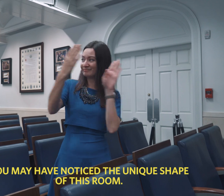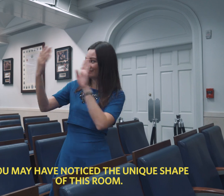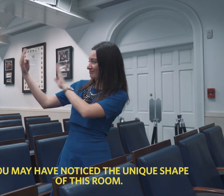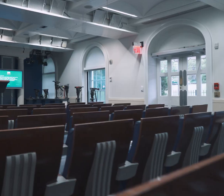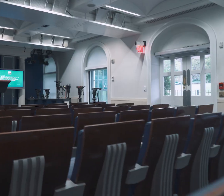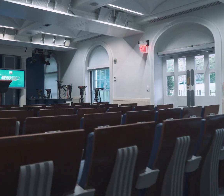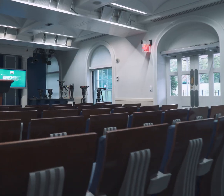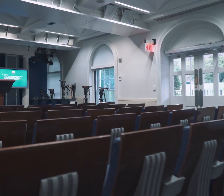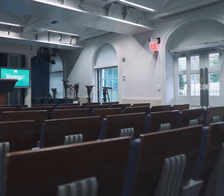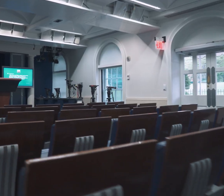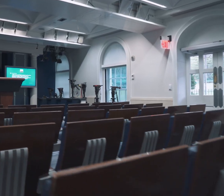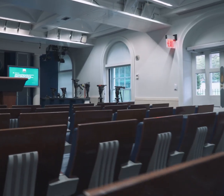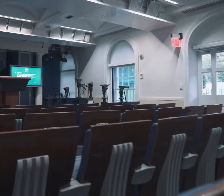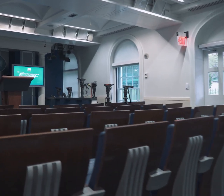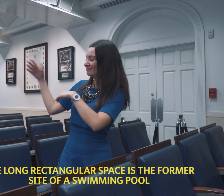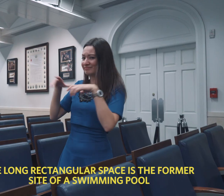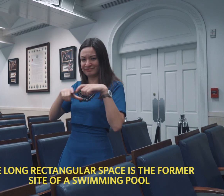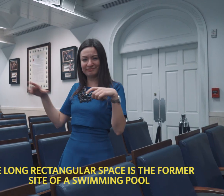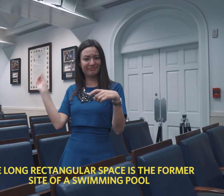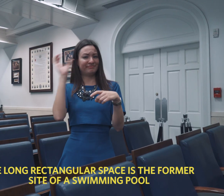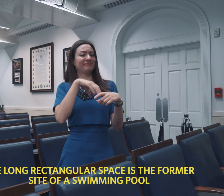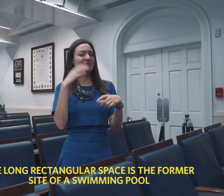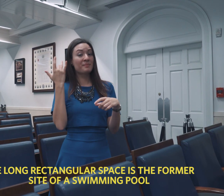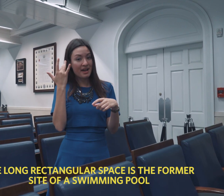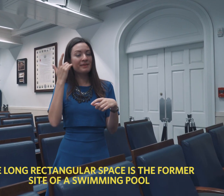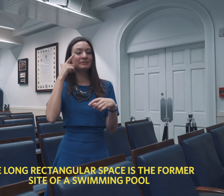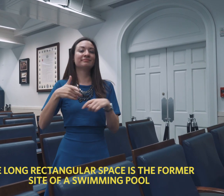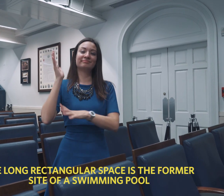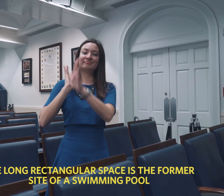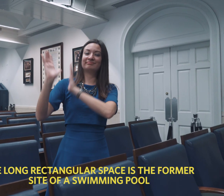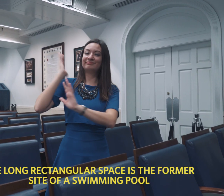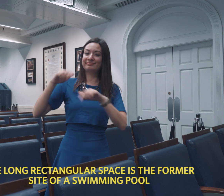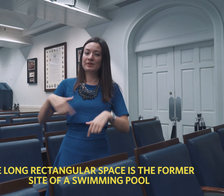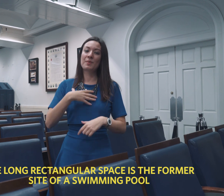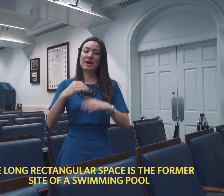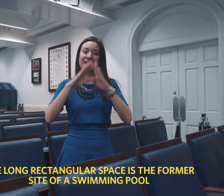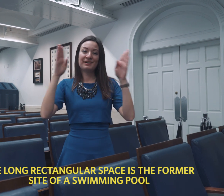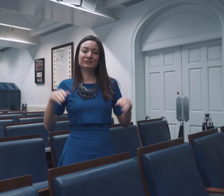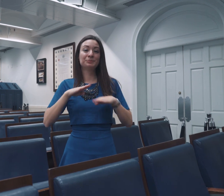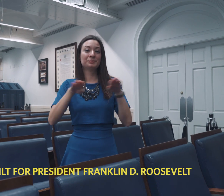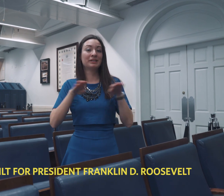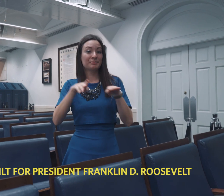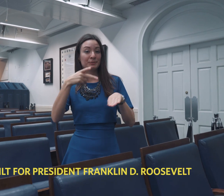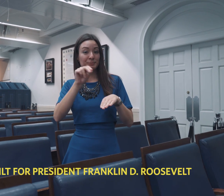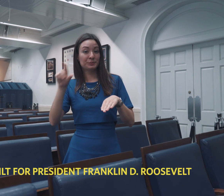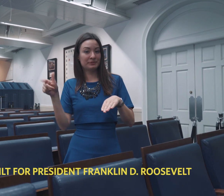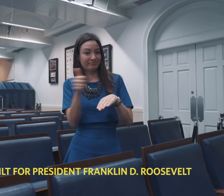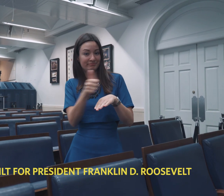flag, and the White House seal. The long rectangular space is the former site of a swimming pool built for President Franklin